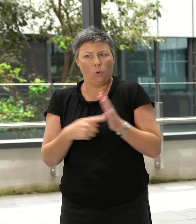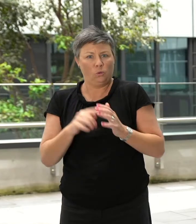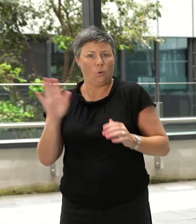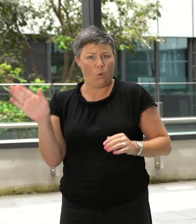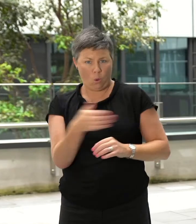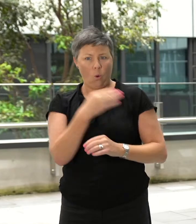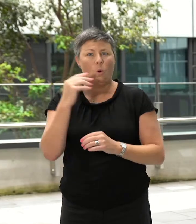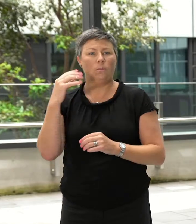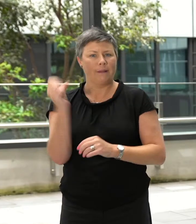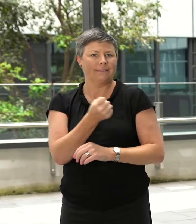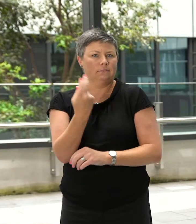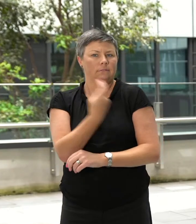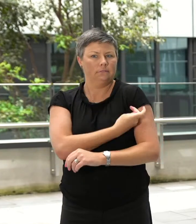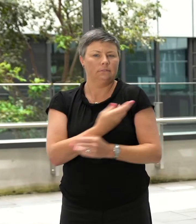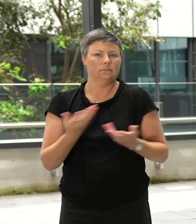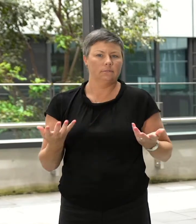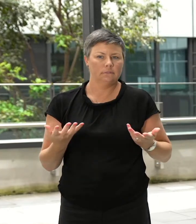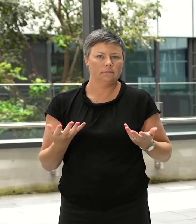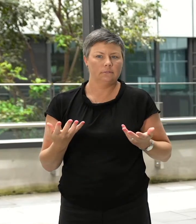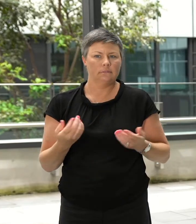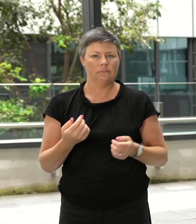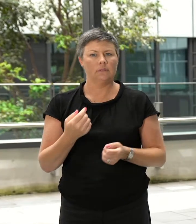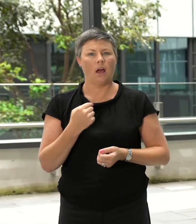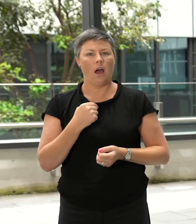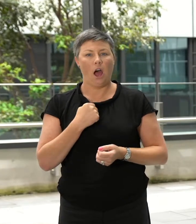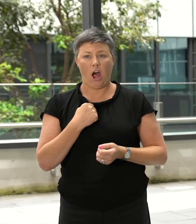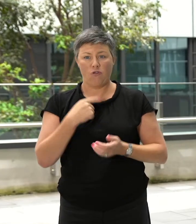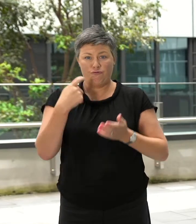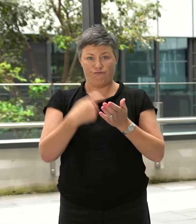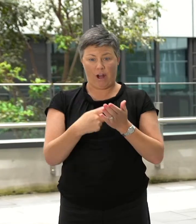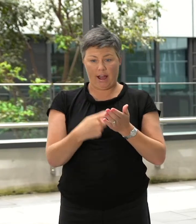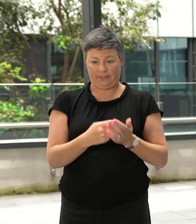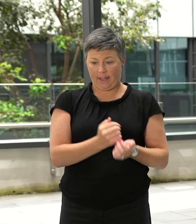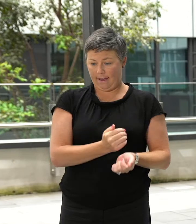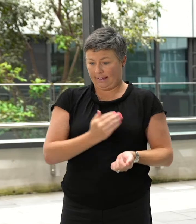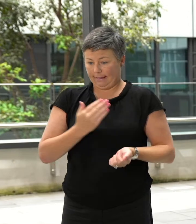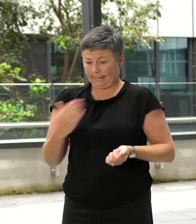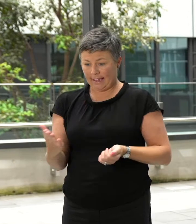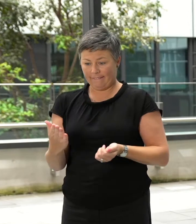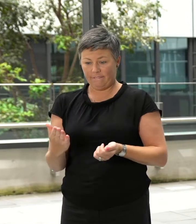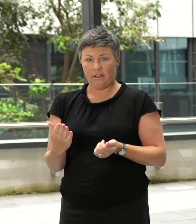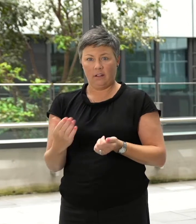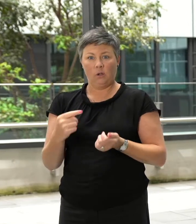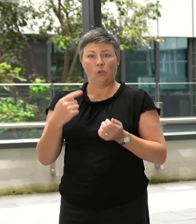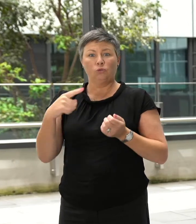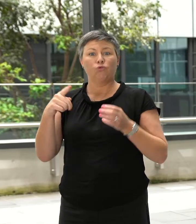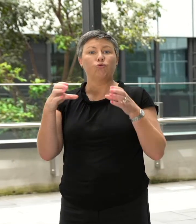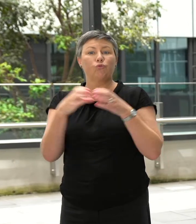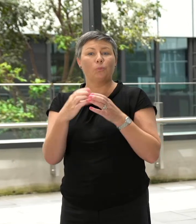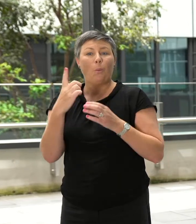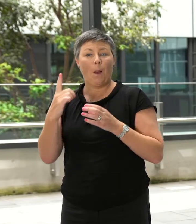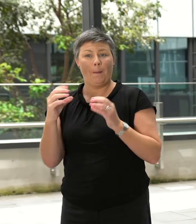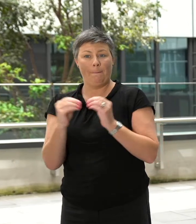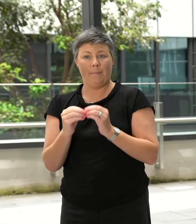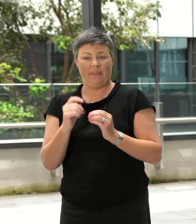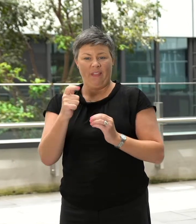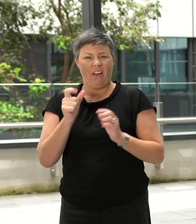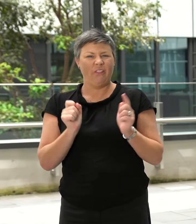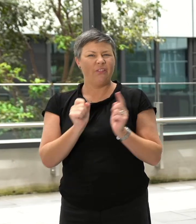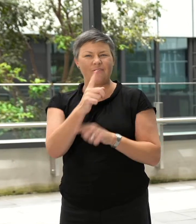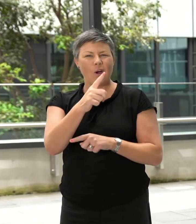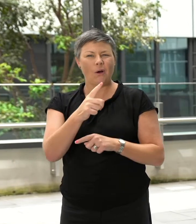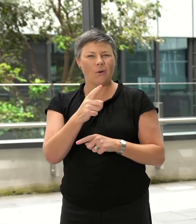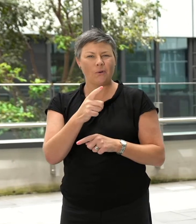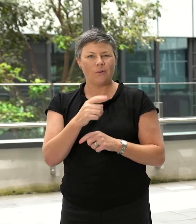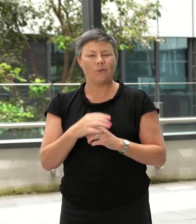well. I'd much rather see another health worker getting the vaccination than see this wasted. So all of the